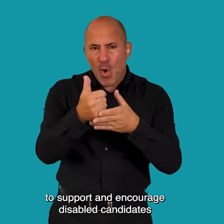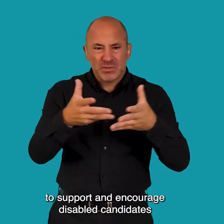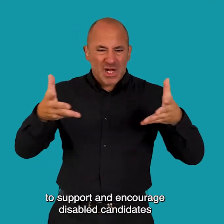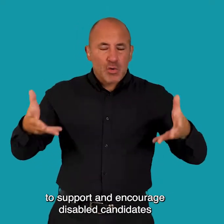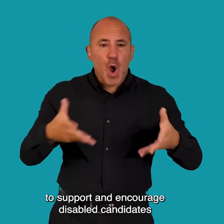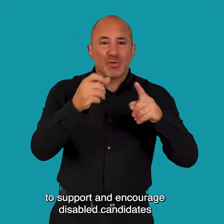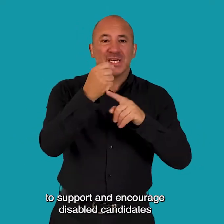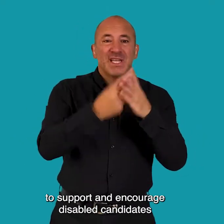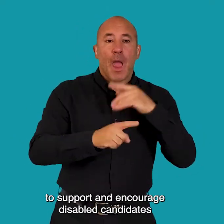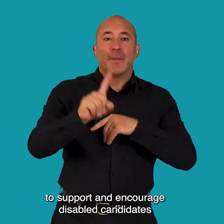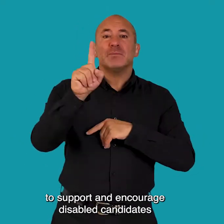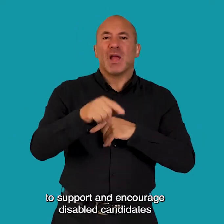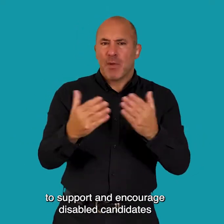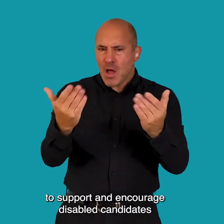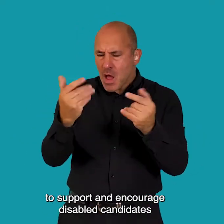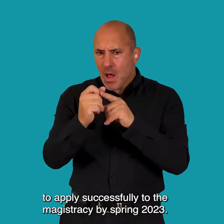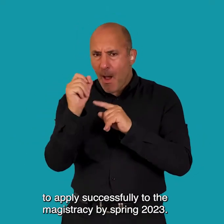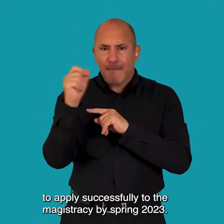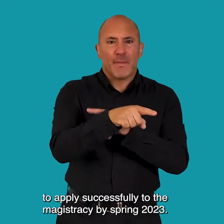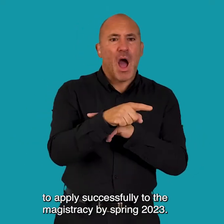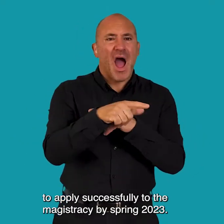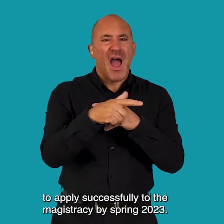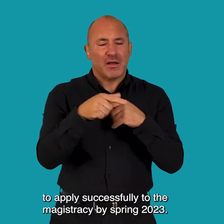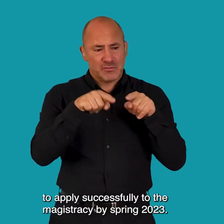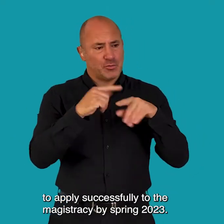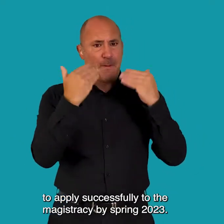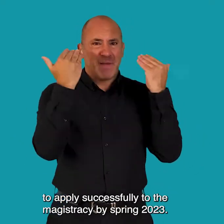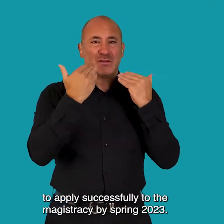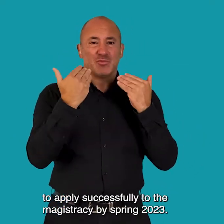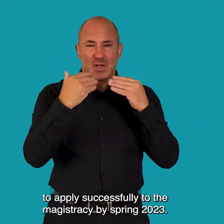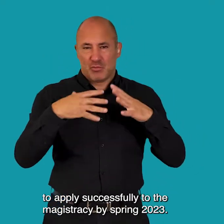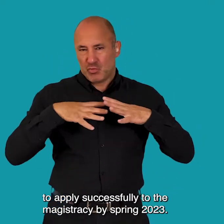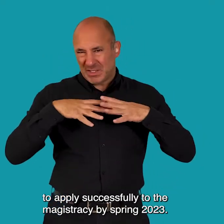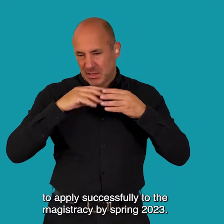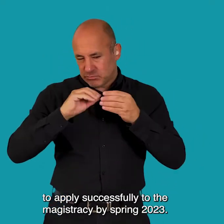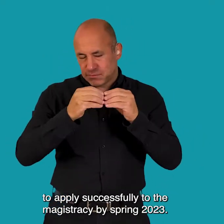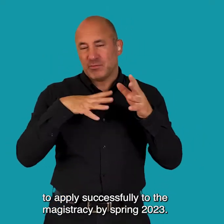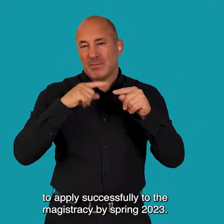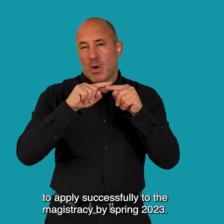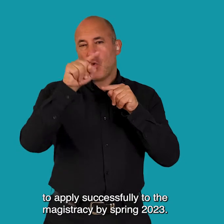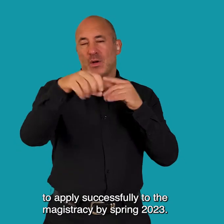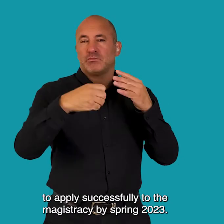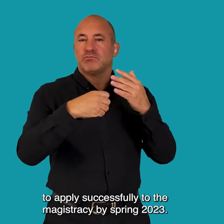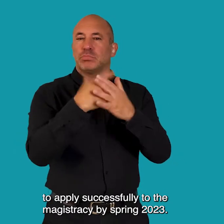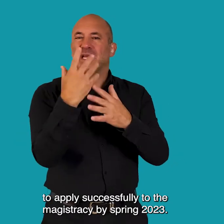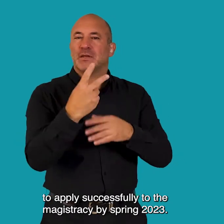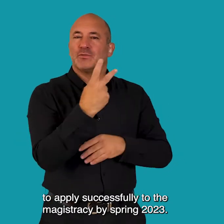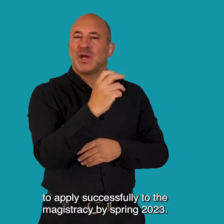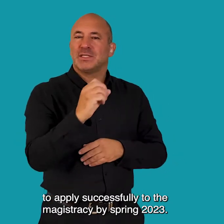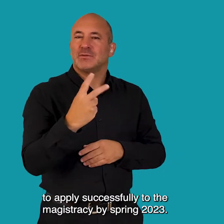and encourage disabled candidates to apply successfully to the magistracy by spring 2023.